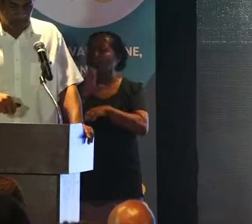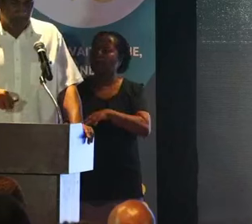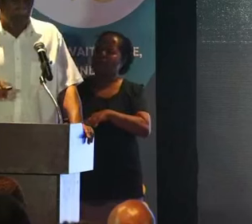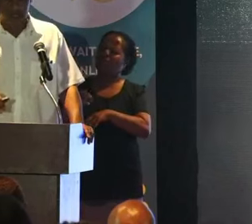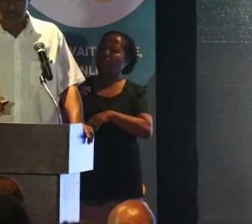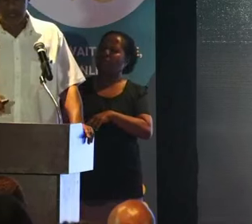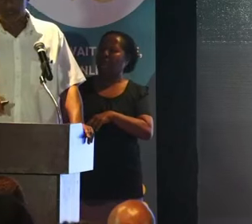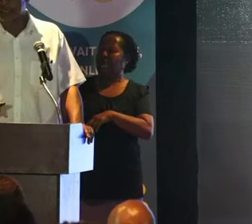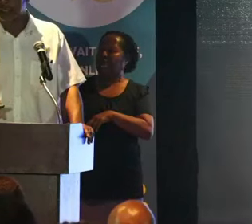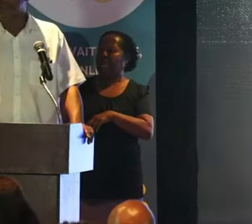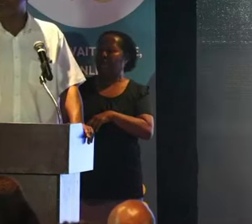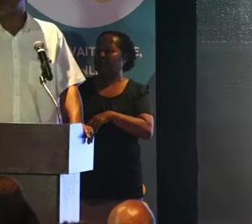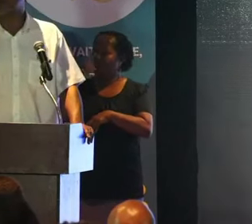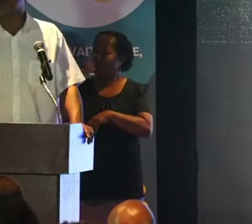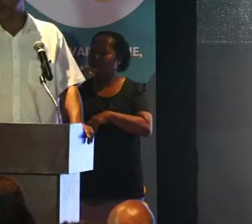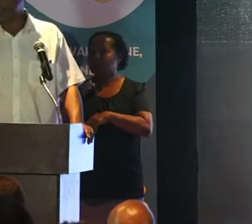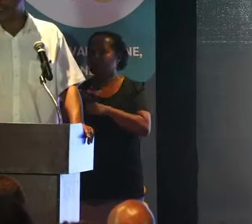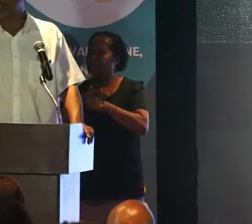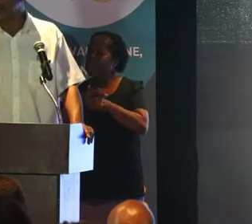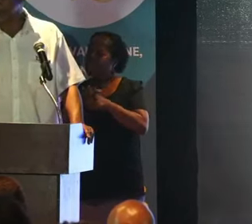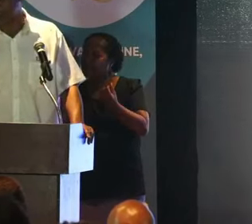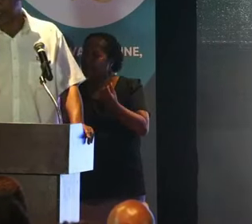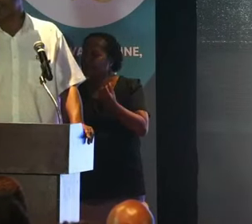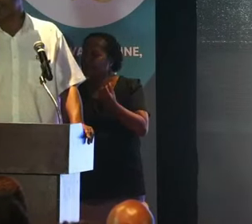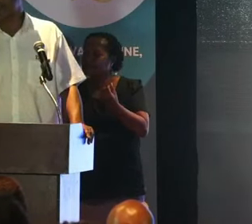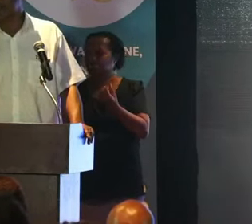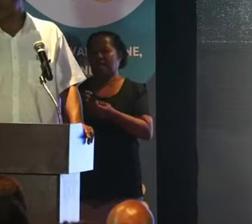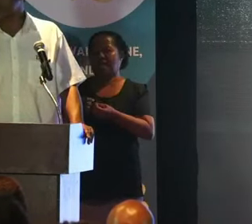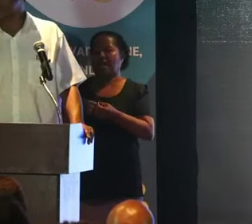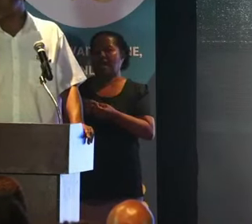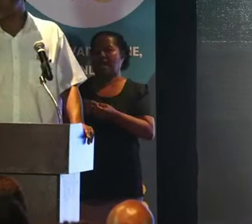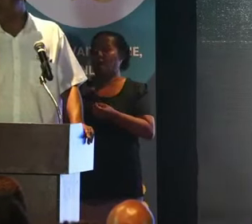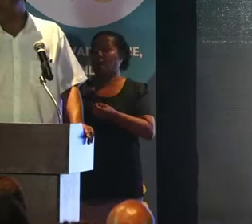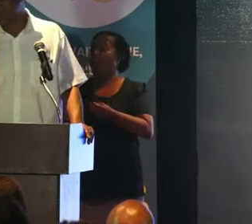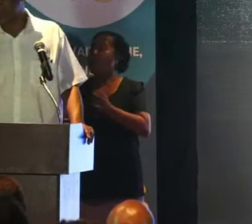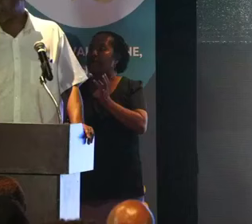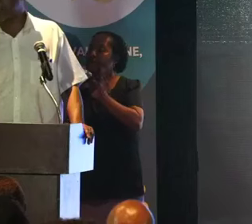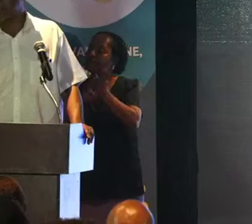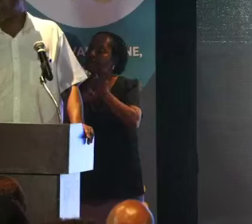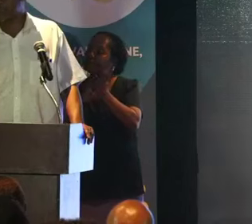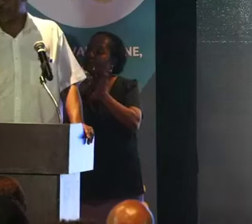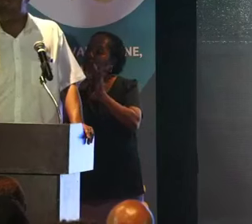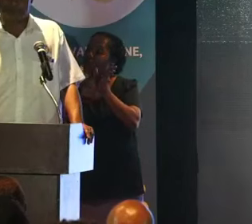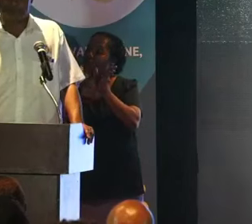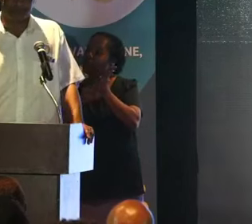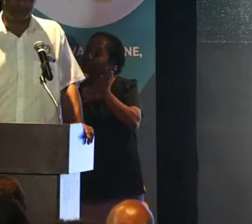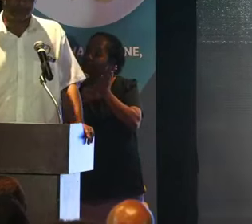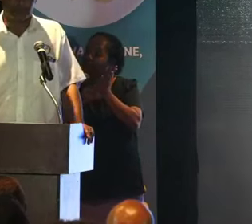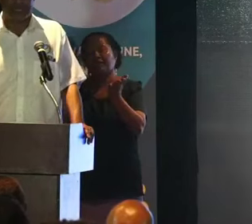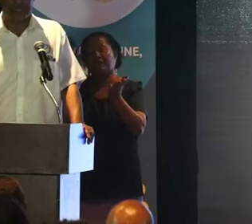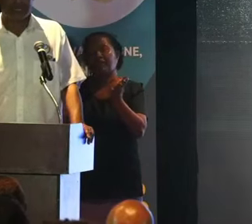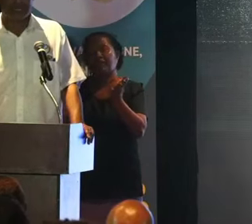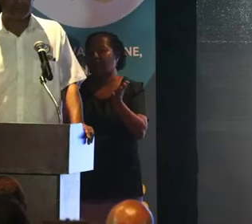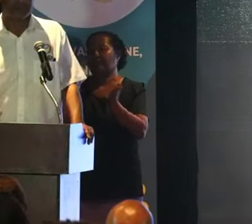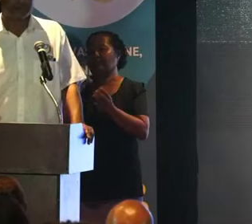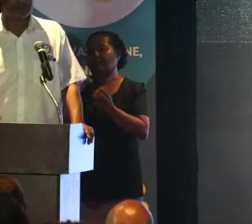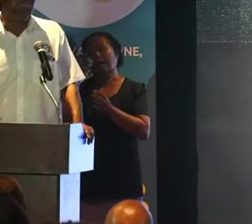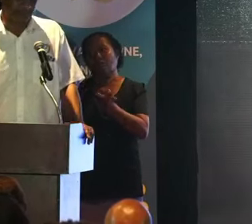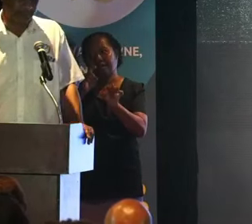back to the IPA and you lodge the actual application, which will cost you only 70 kina. So I'm clear.